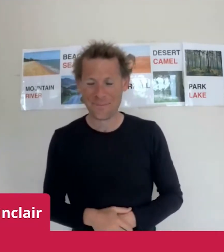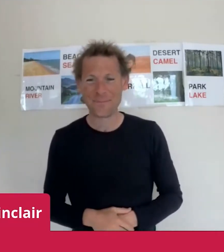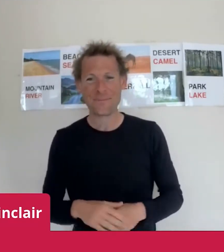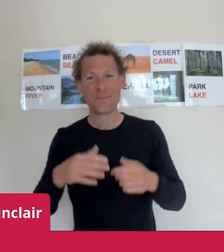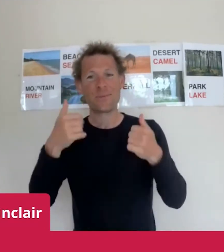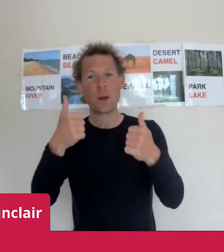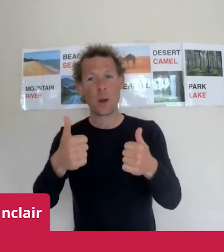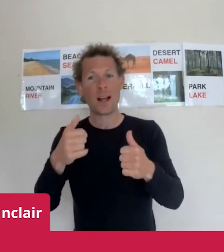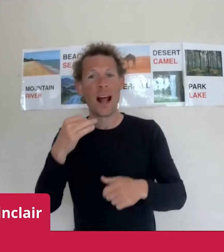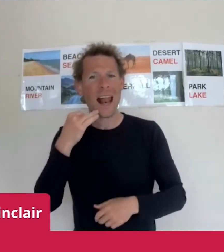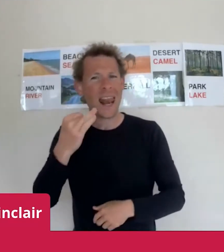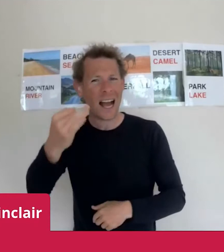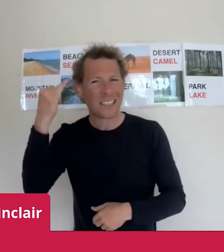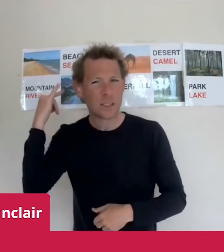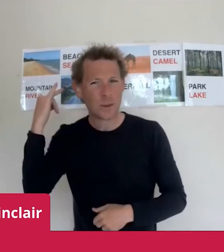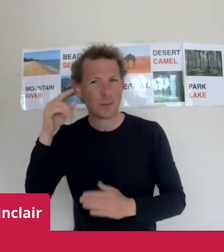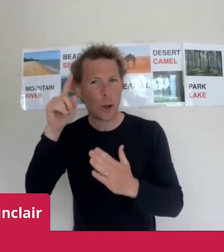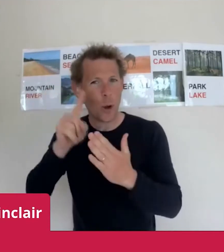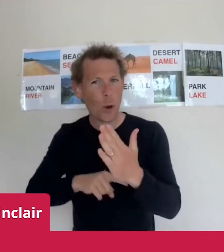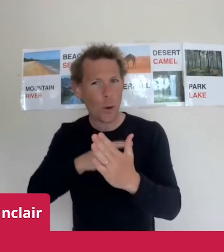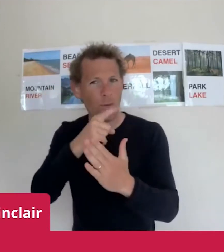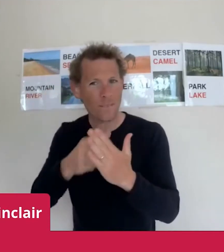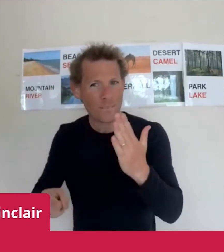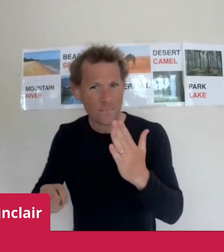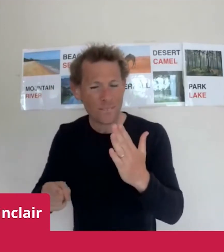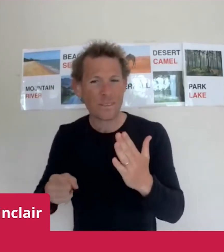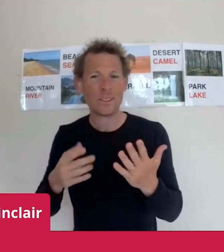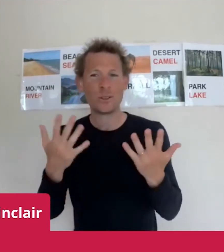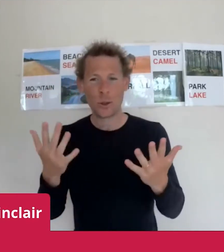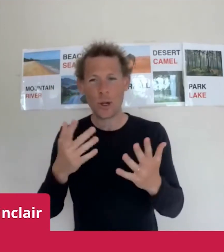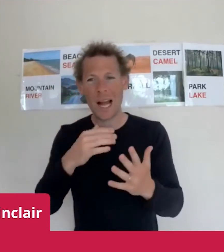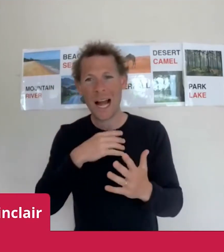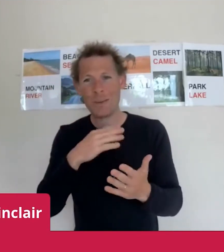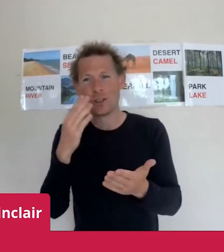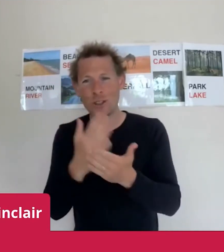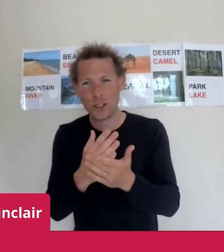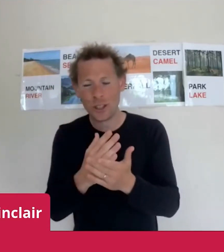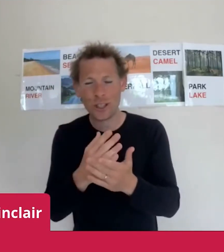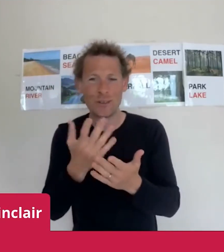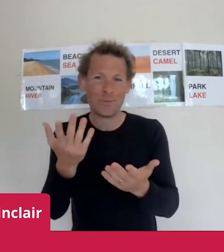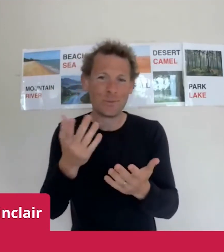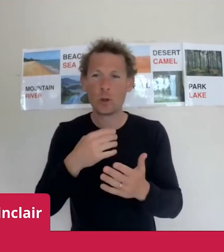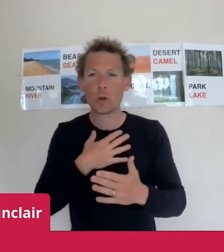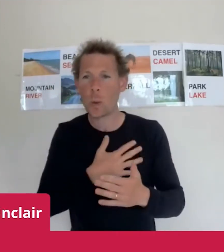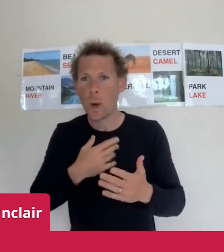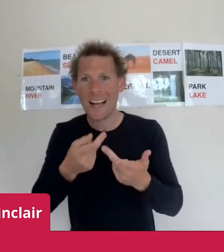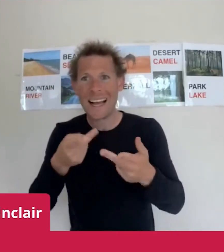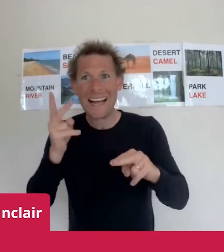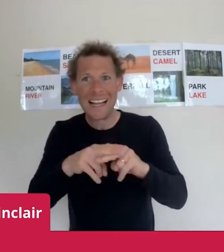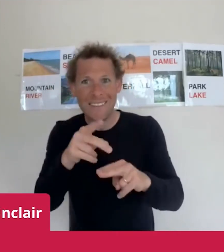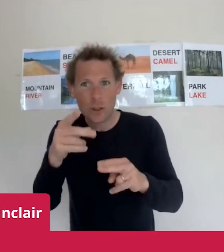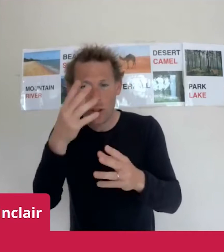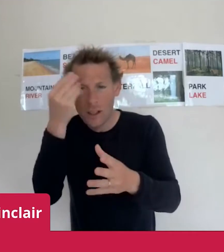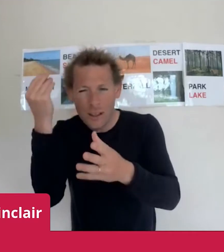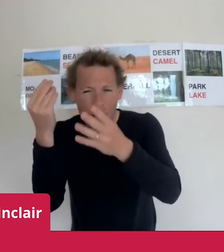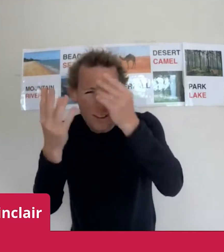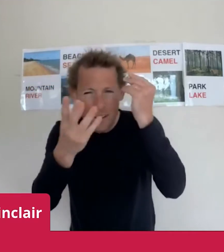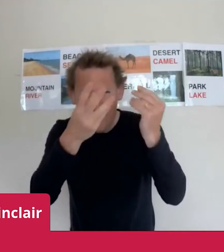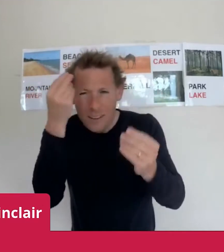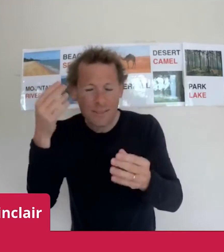by. Well, now last week we didn't actually have a session, so I'm sure some of you might be a